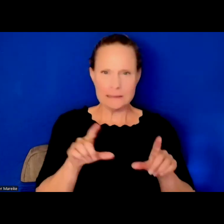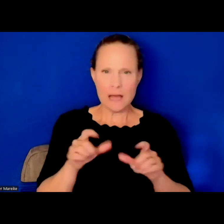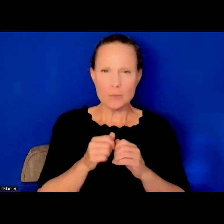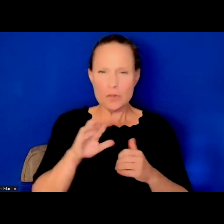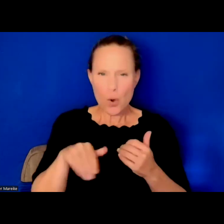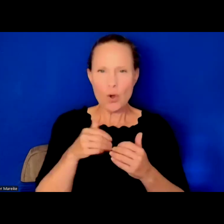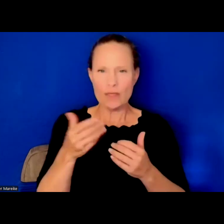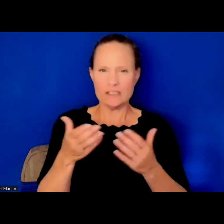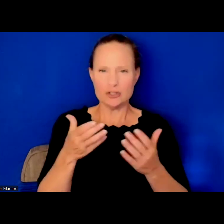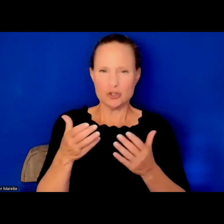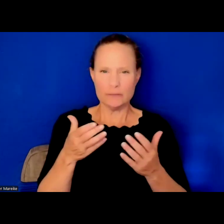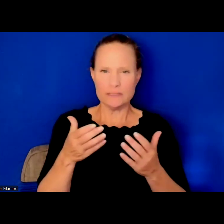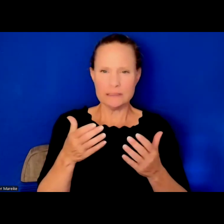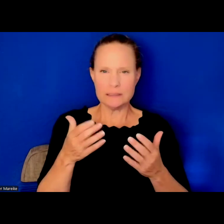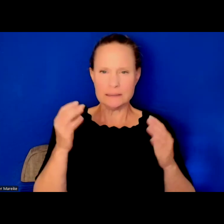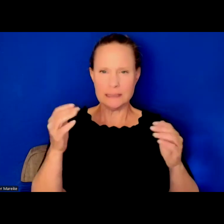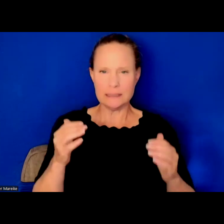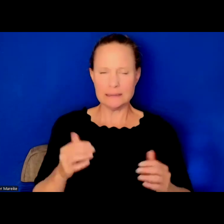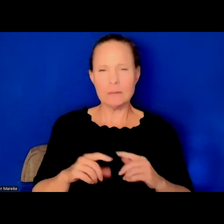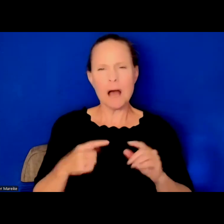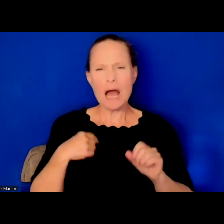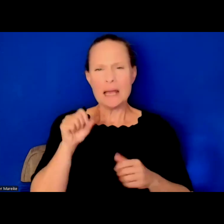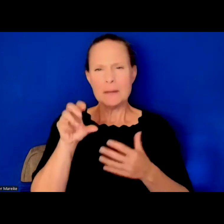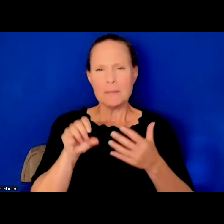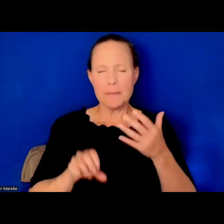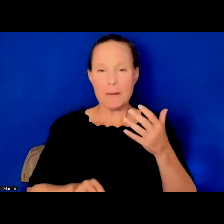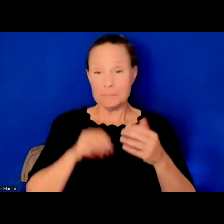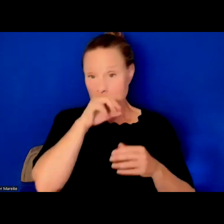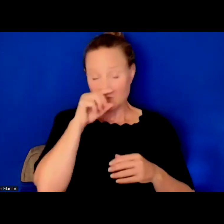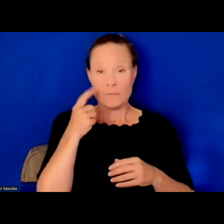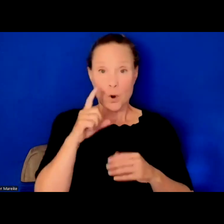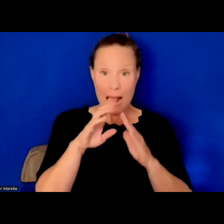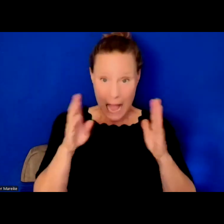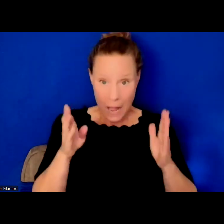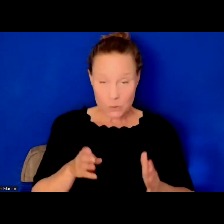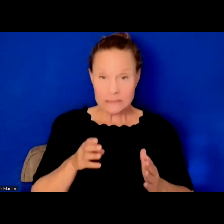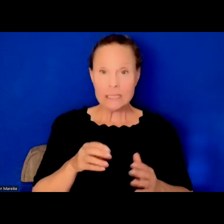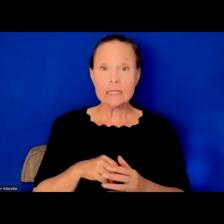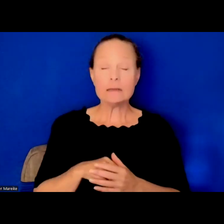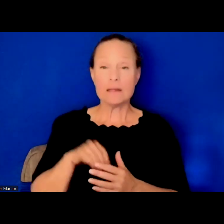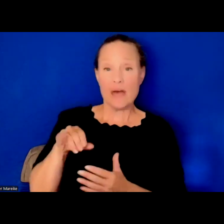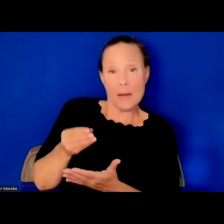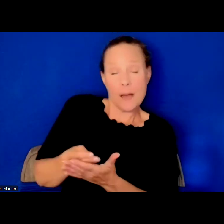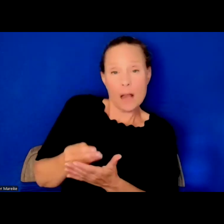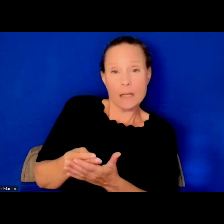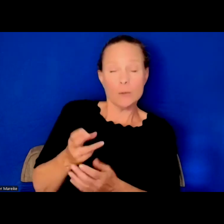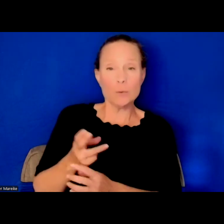it, but I can do kind of a quick overview. For housing, it's